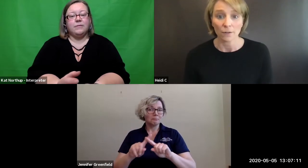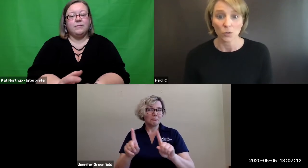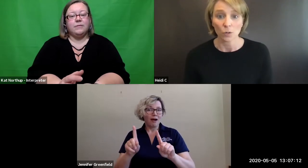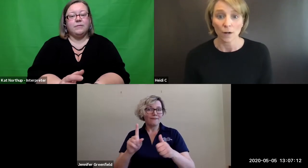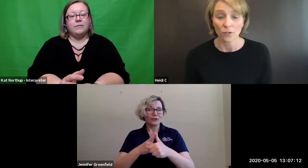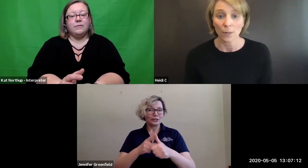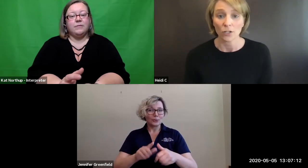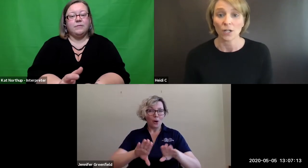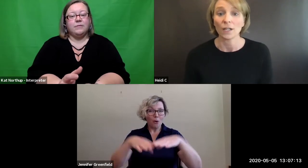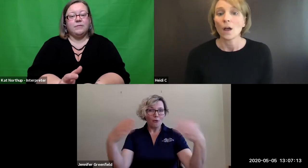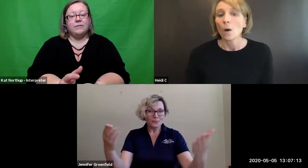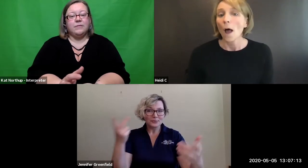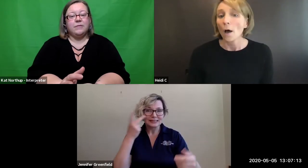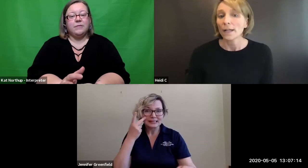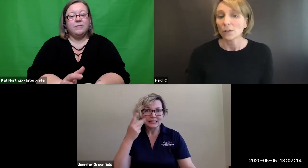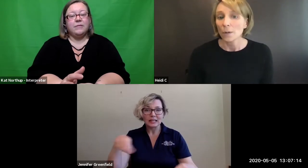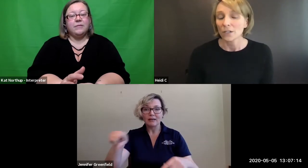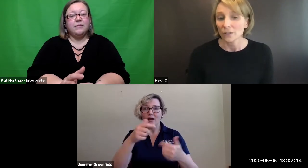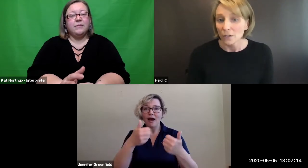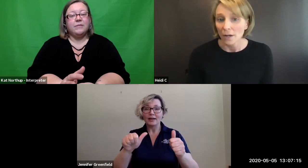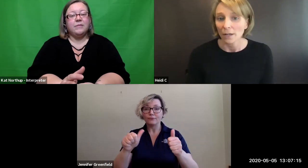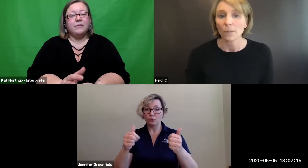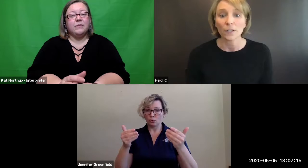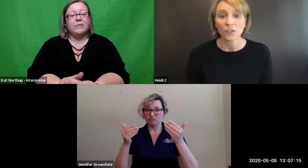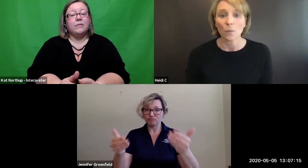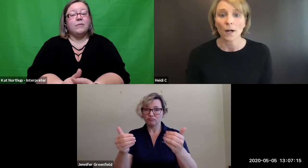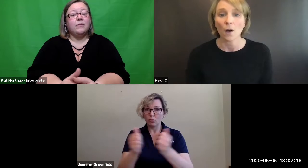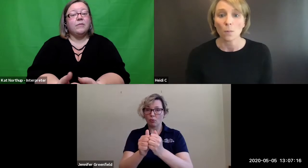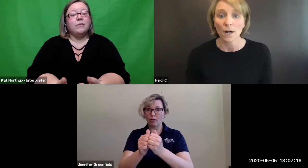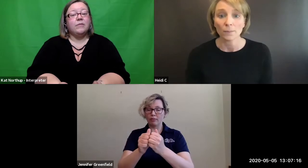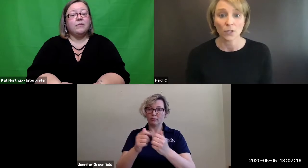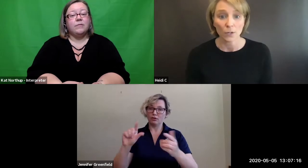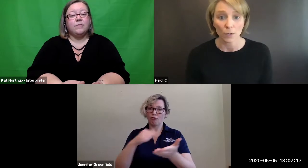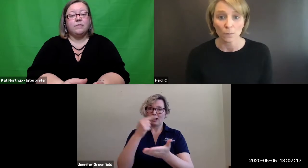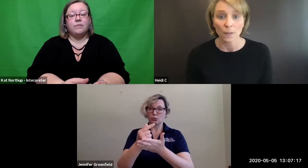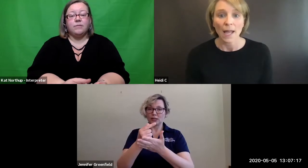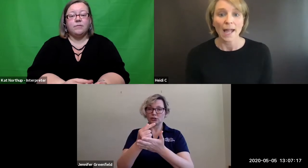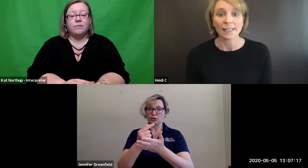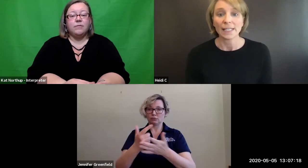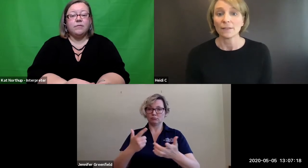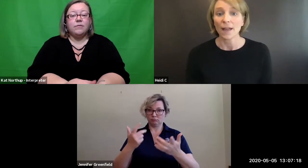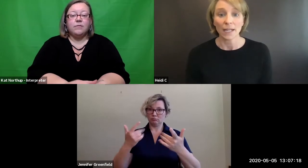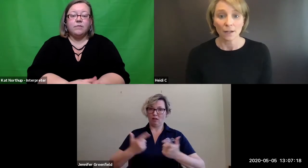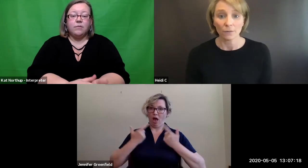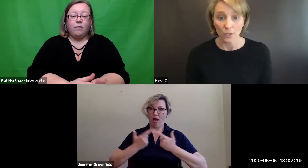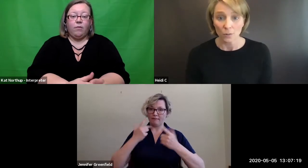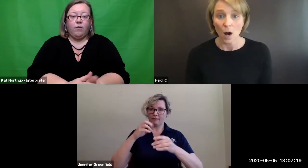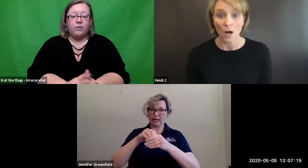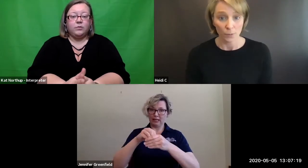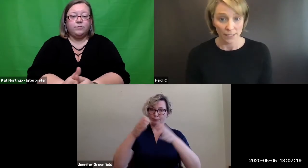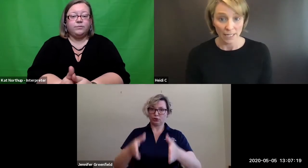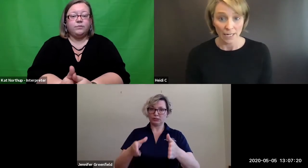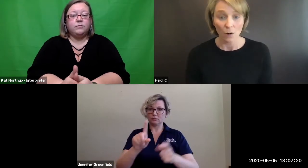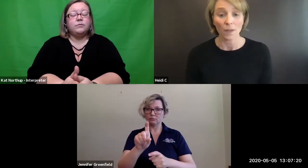a virtual graduation, how that's going to look. But first I want to open it up to the group and see if any of you